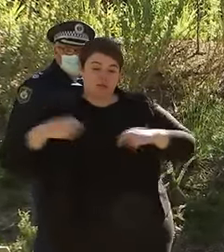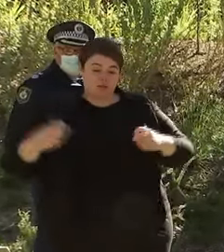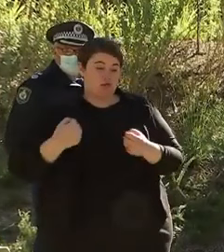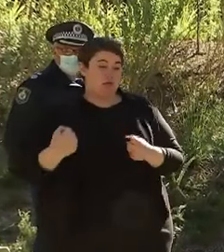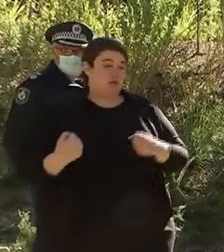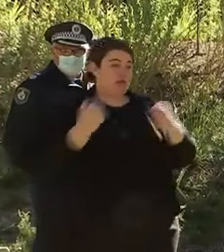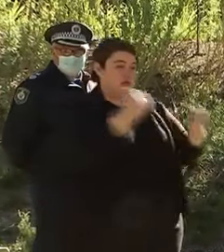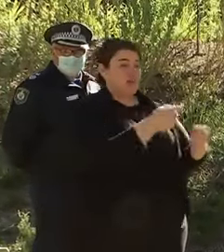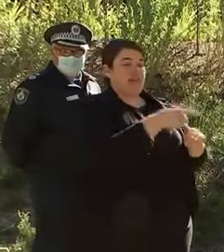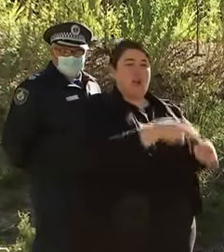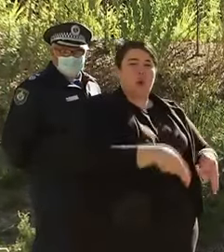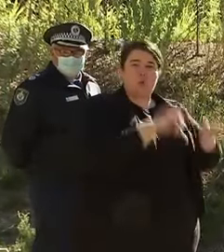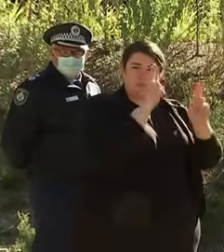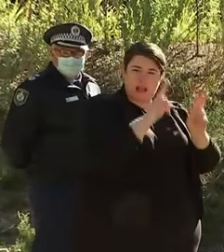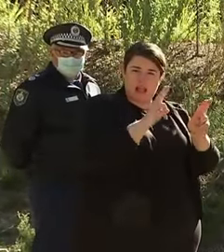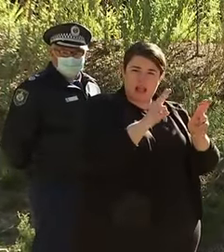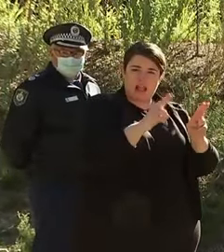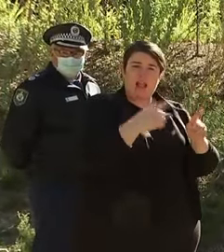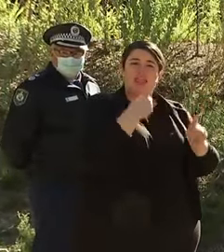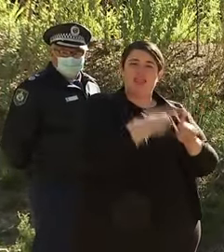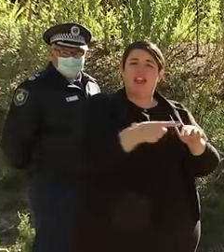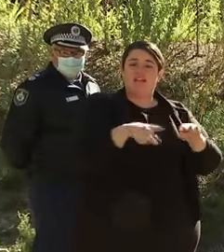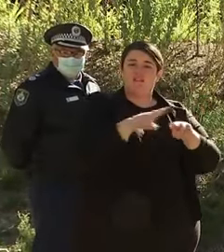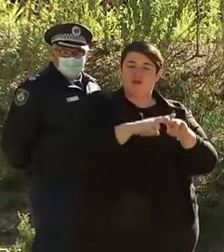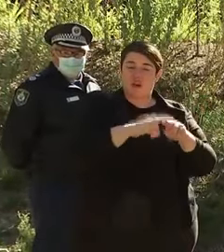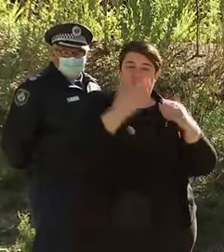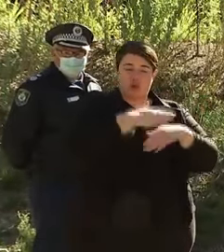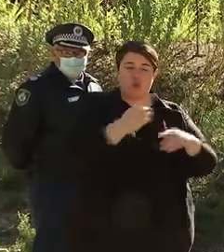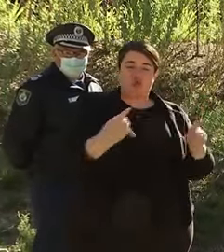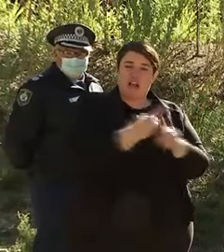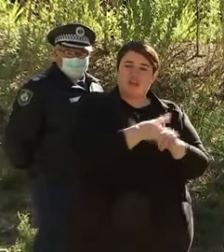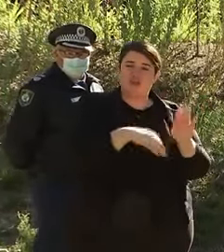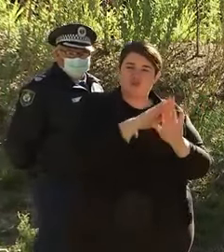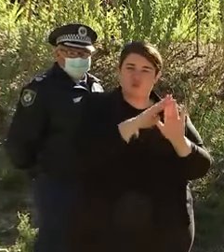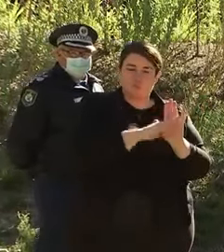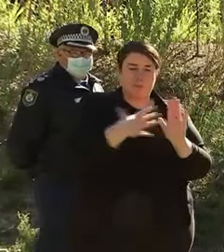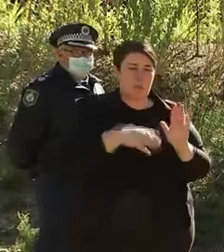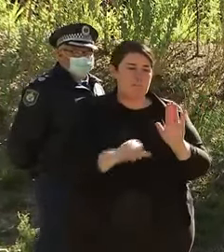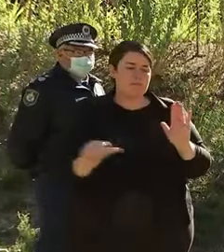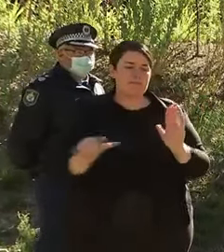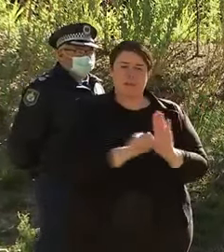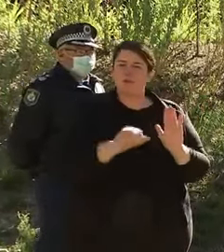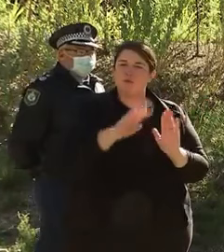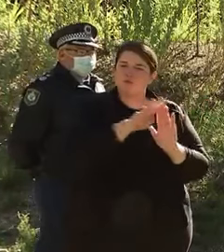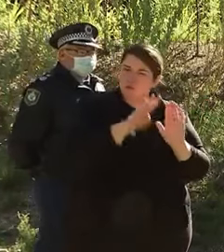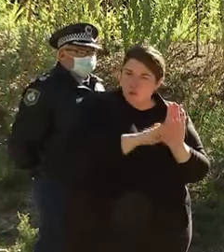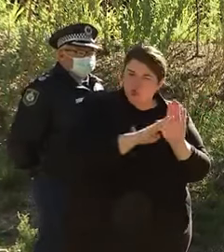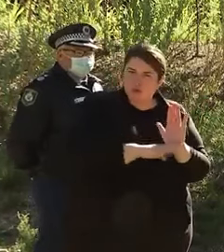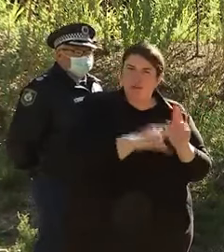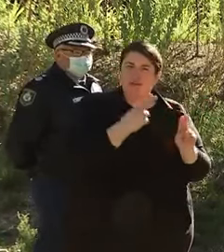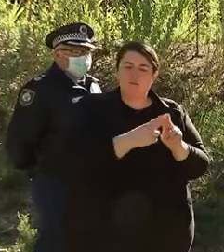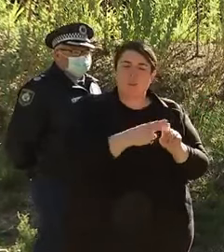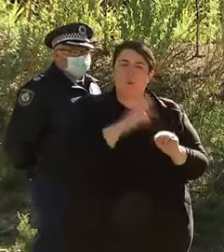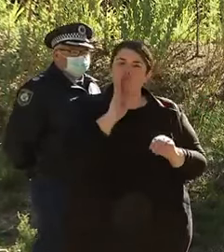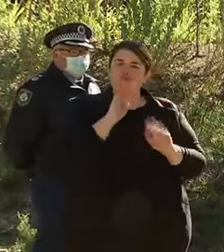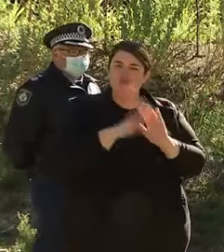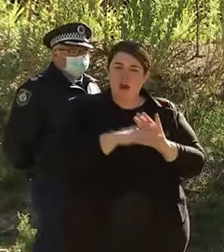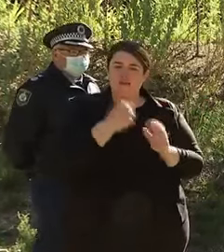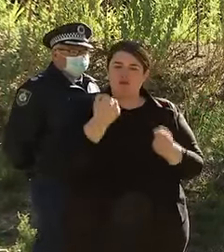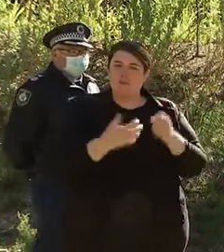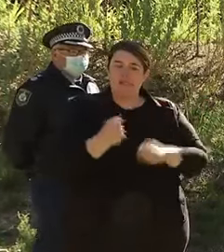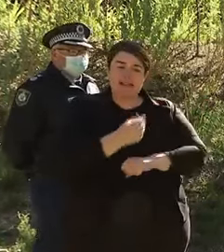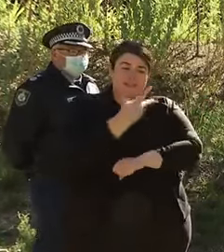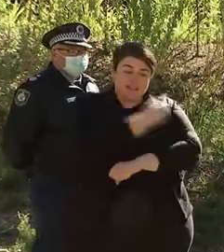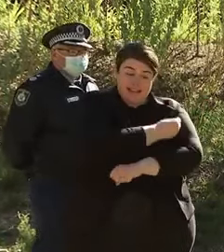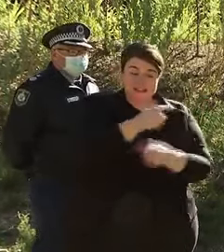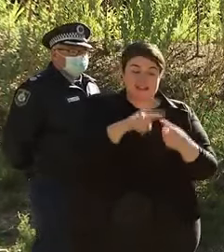quarantine. Since then, on Friday night, you changed the rules to make it tougher for private drivers to wear masks, be vaccinated,